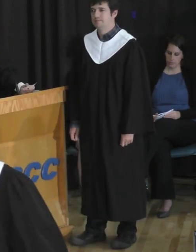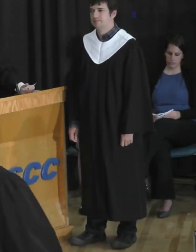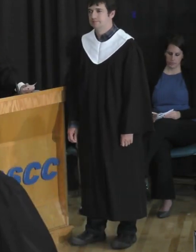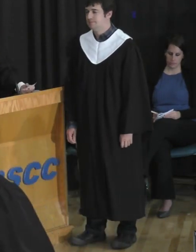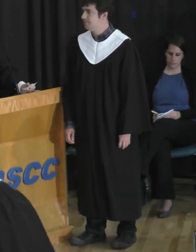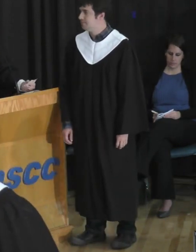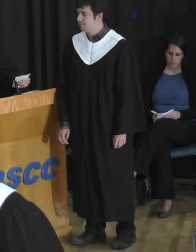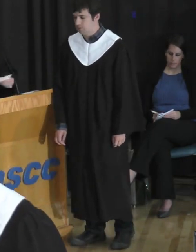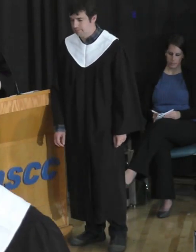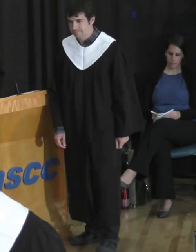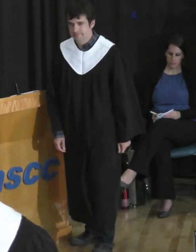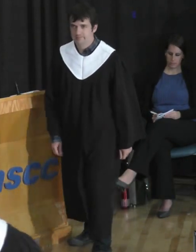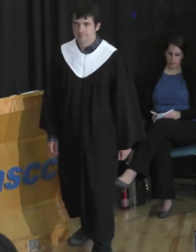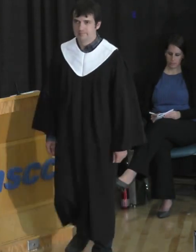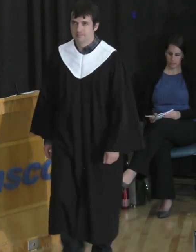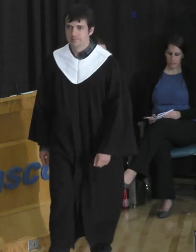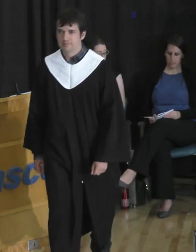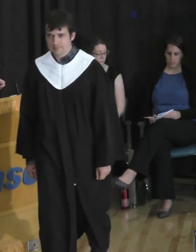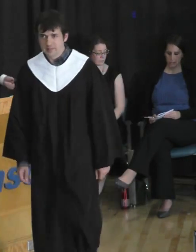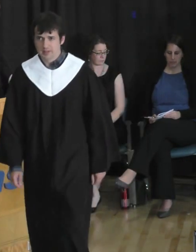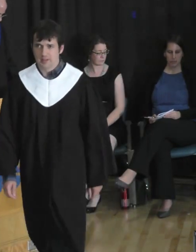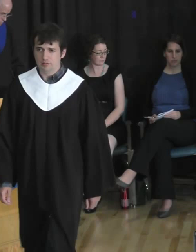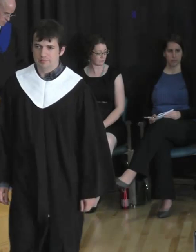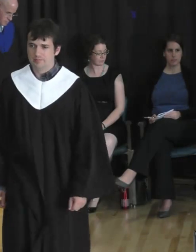Michael Harris.